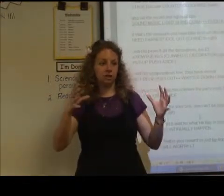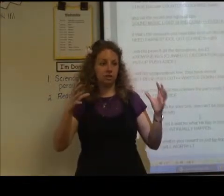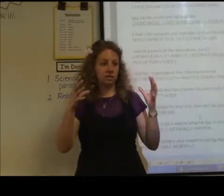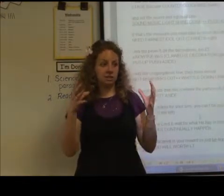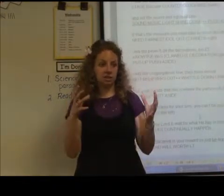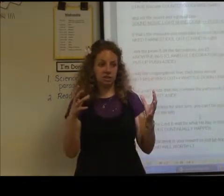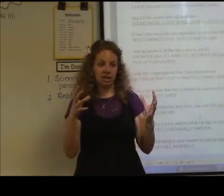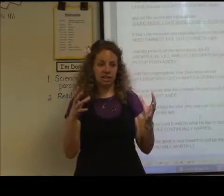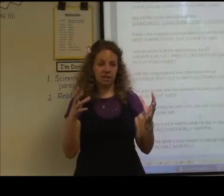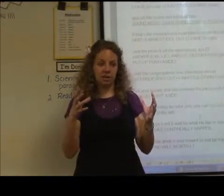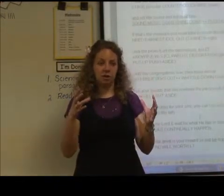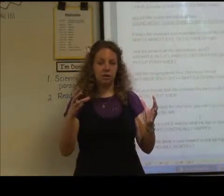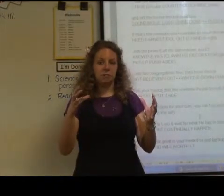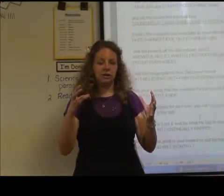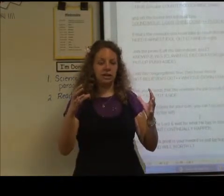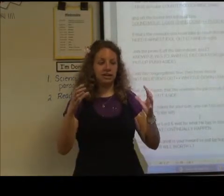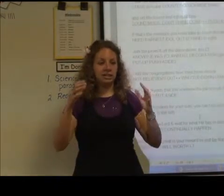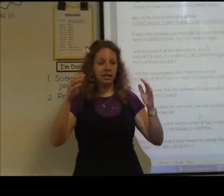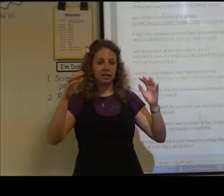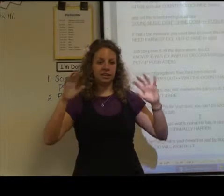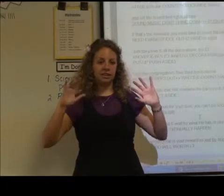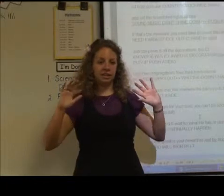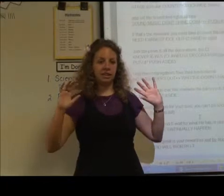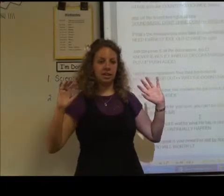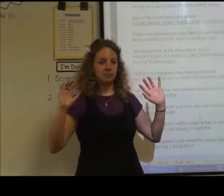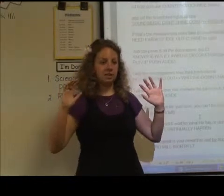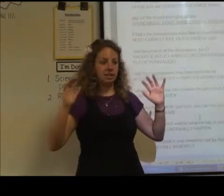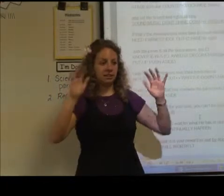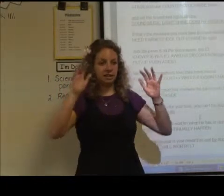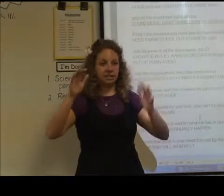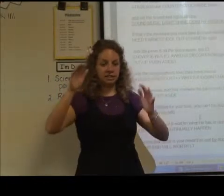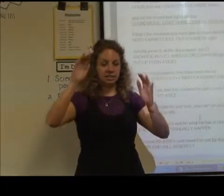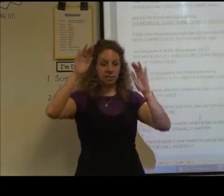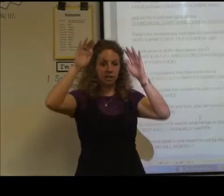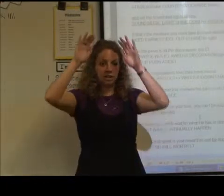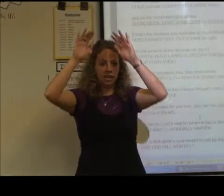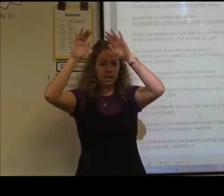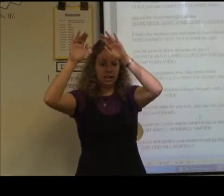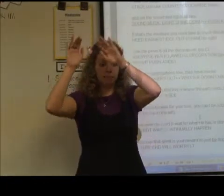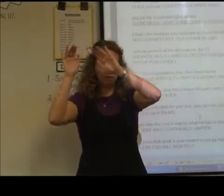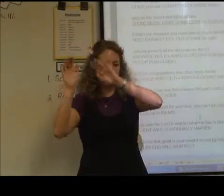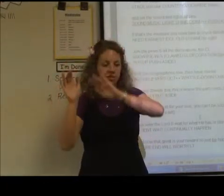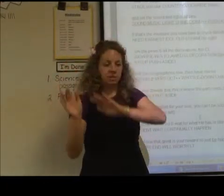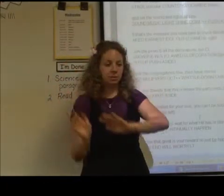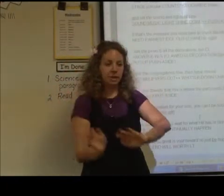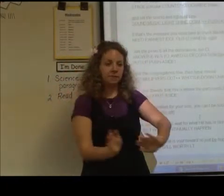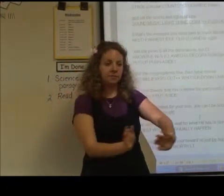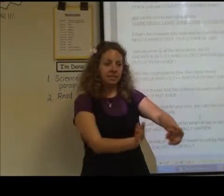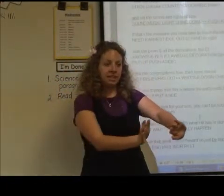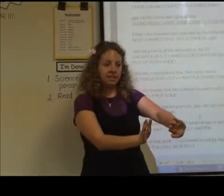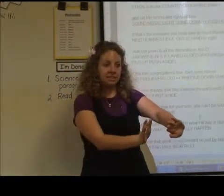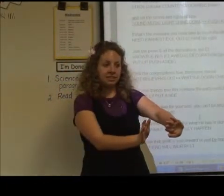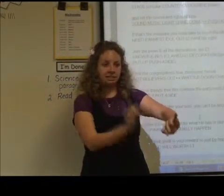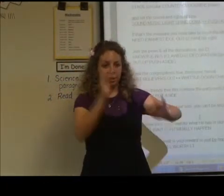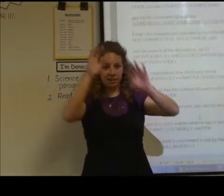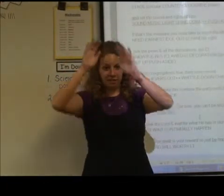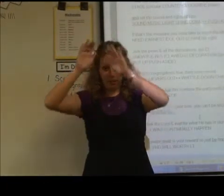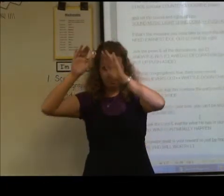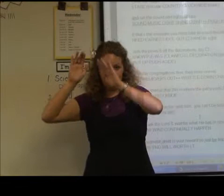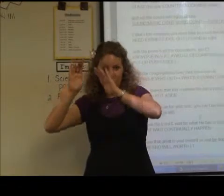directions, especially in ASL, because let's say that I'm sitting next to someone and I push it this way. It's different if I'm pushing